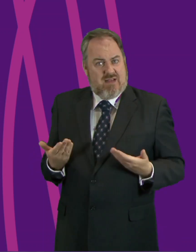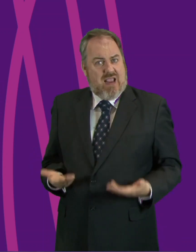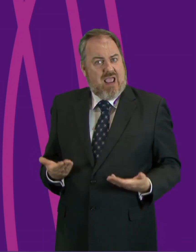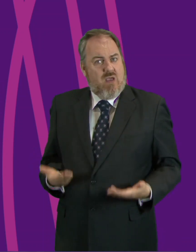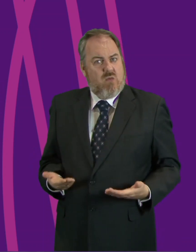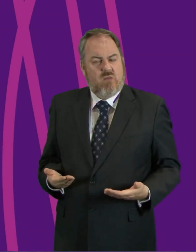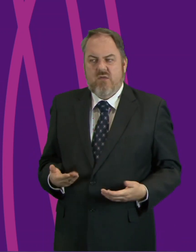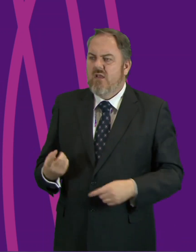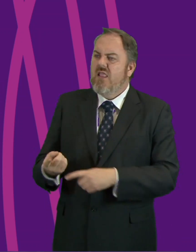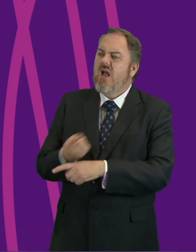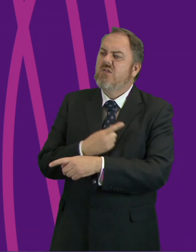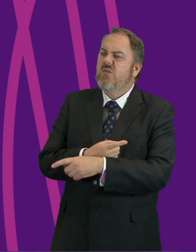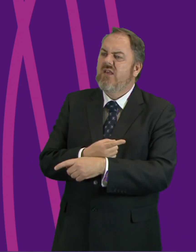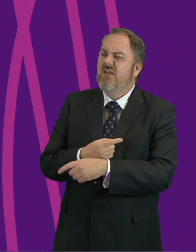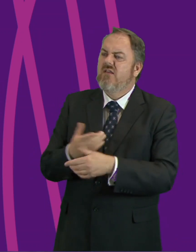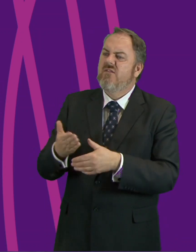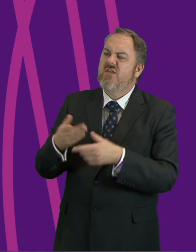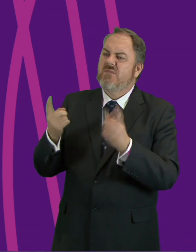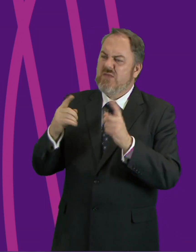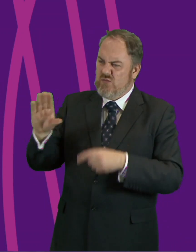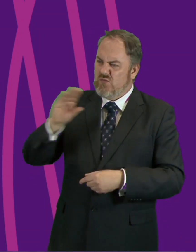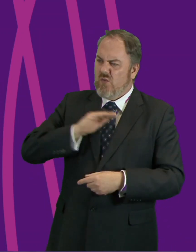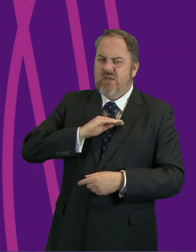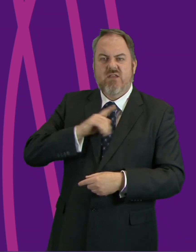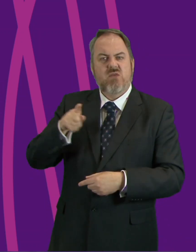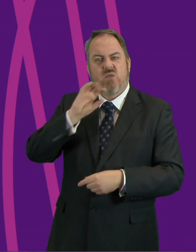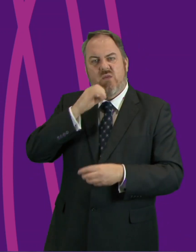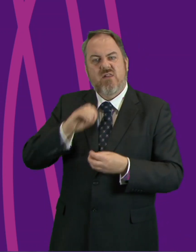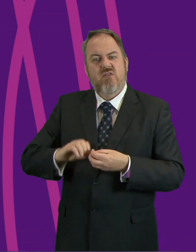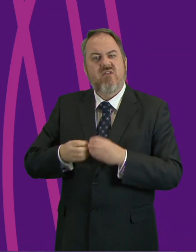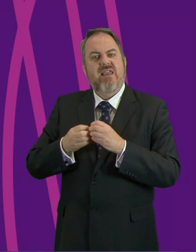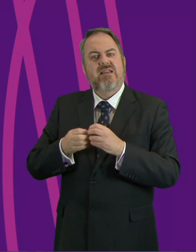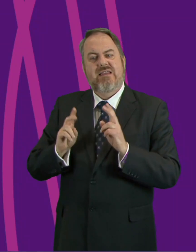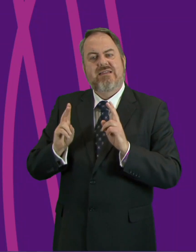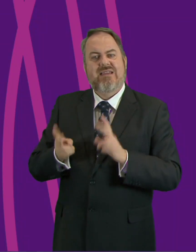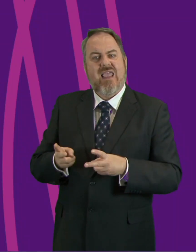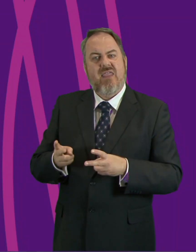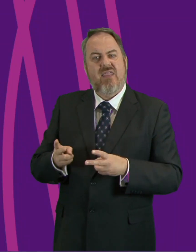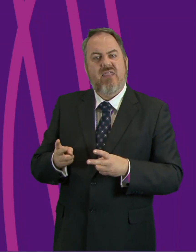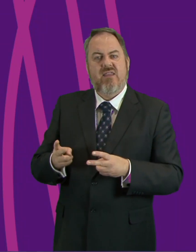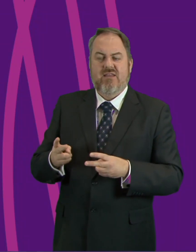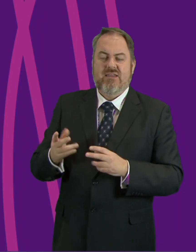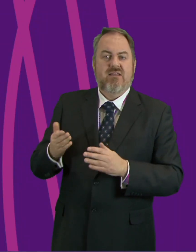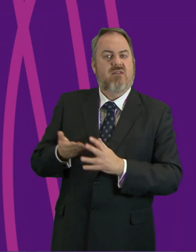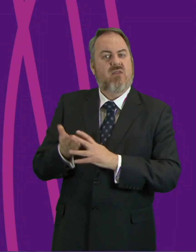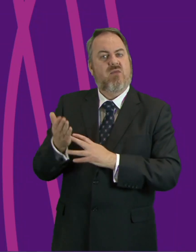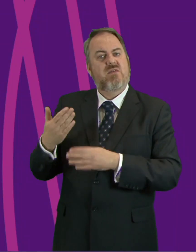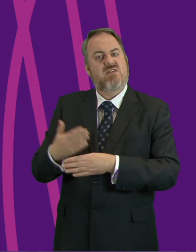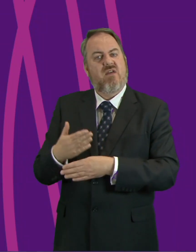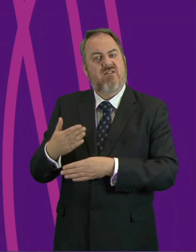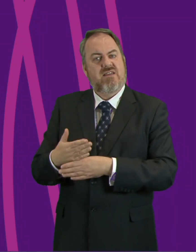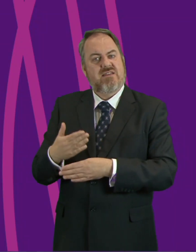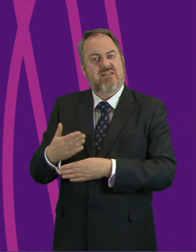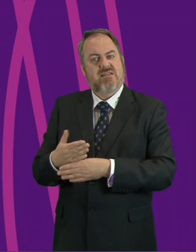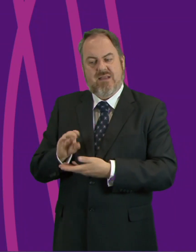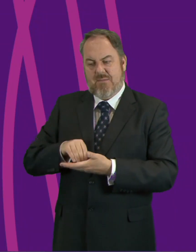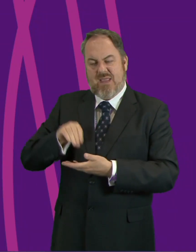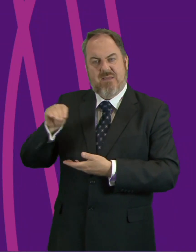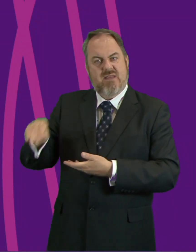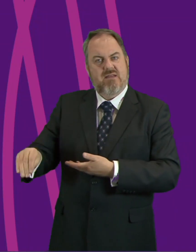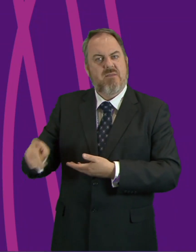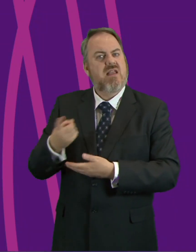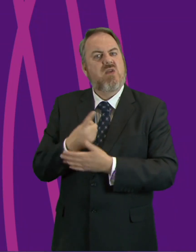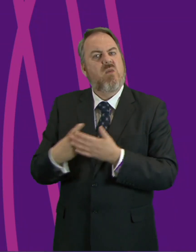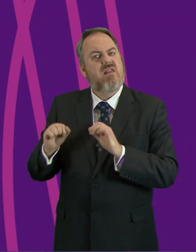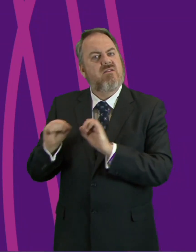Minister told me that the Health Secretary was developing a death-in-service payment. But when it was announced, it applied only